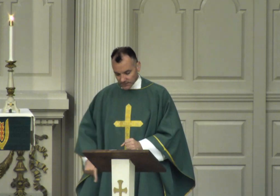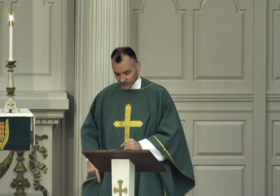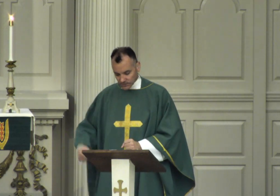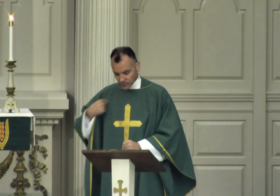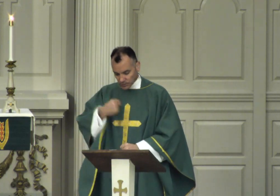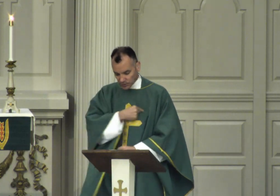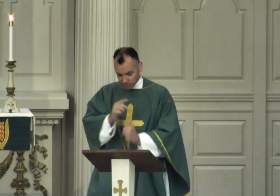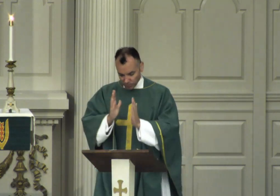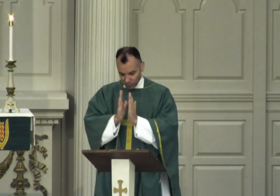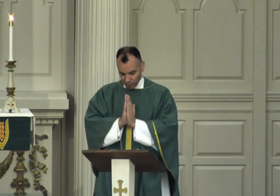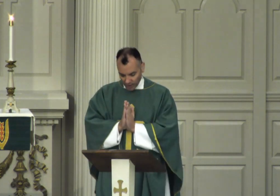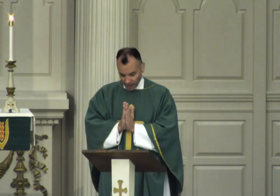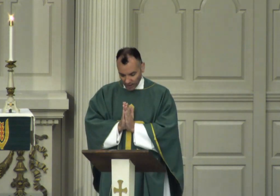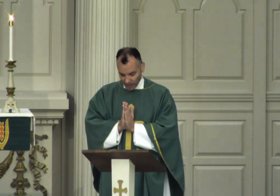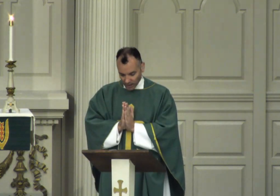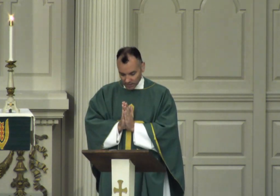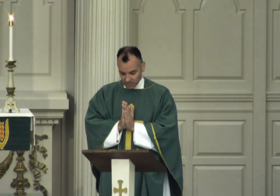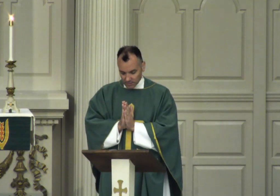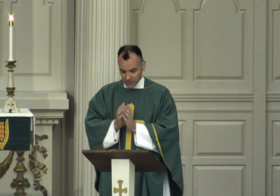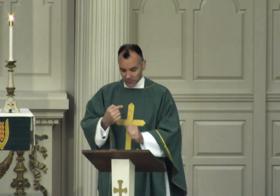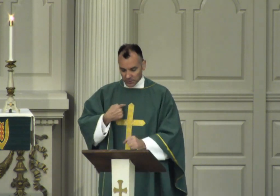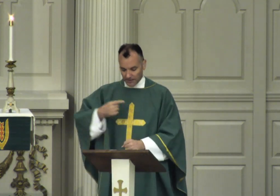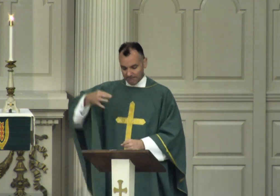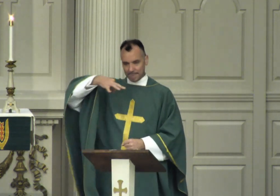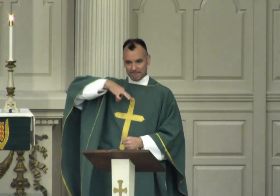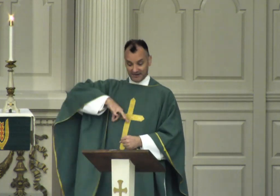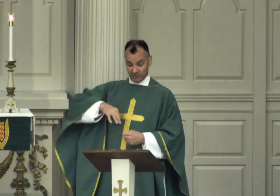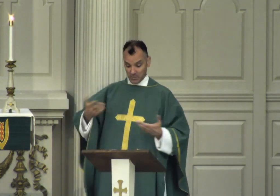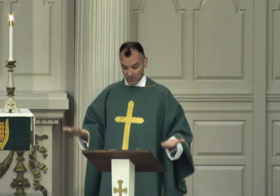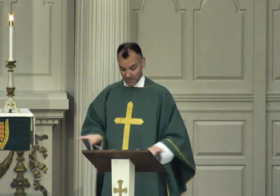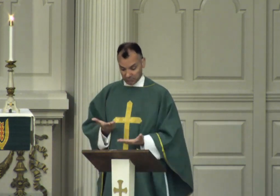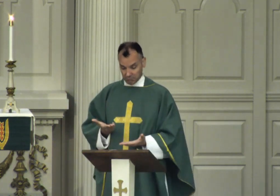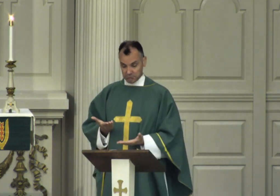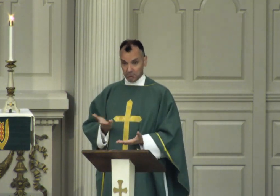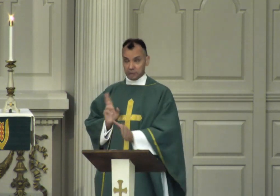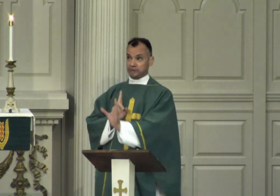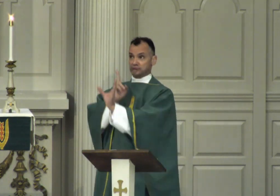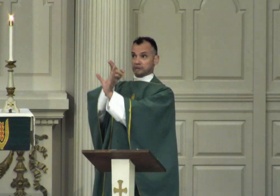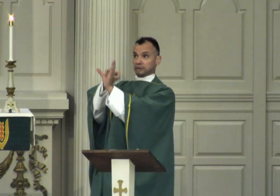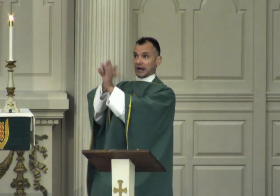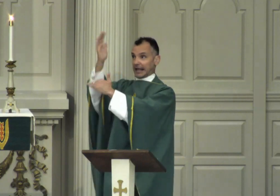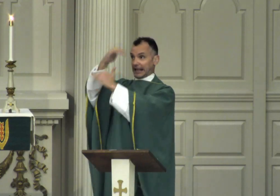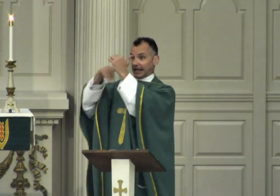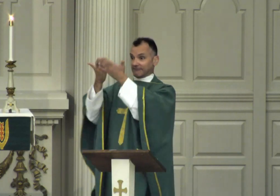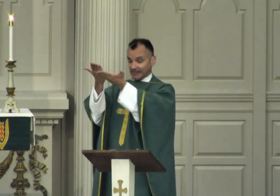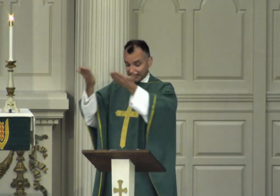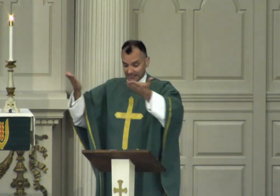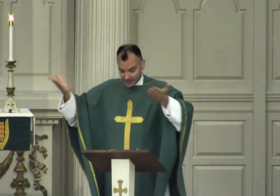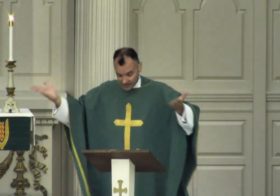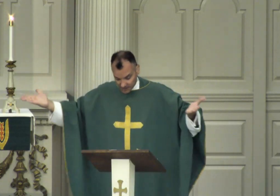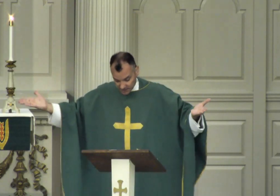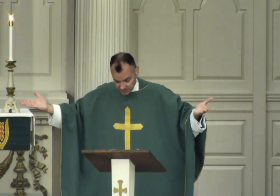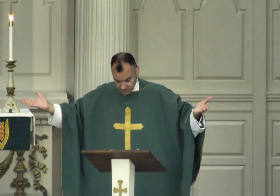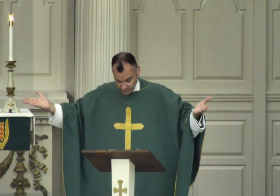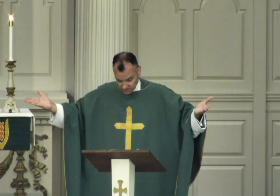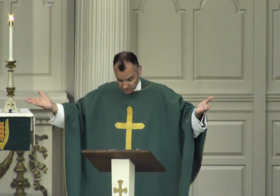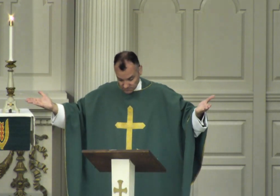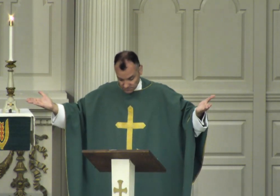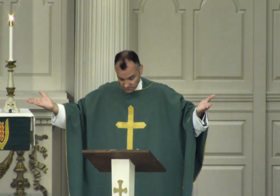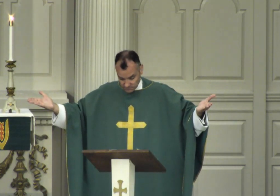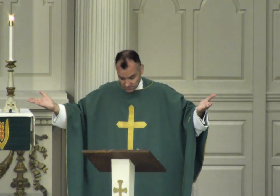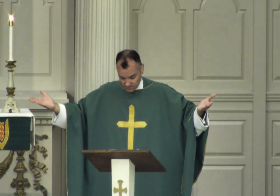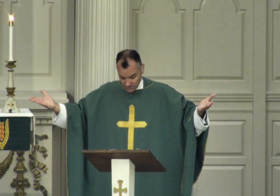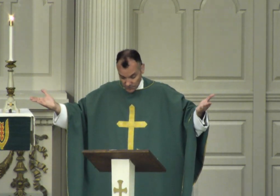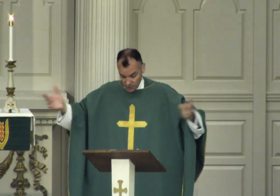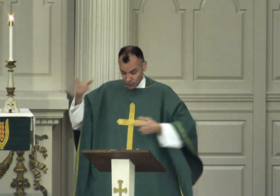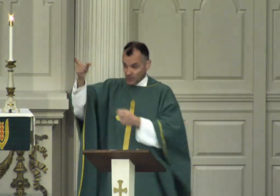Grant, O Lord, we pray, that benefiting from participation in heavenly things, we may be helped by what